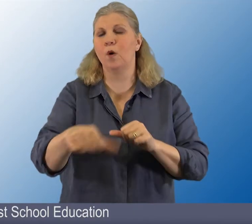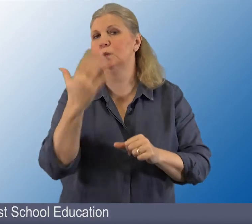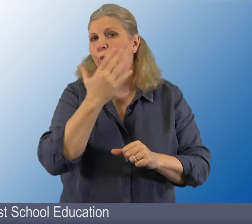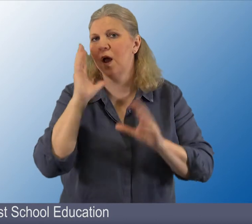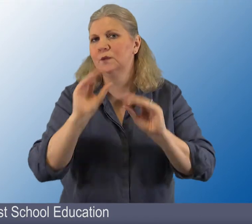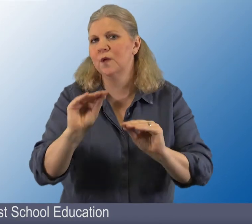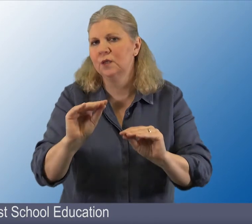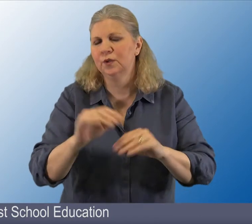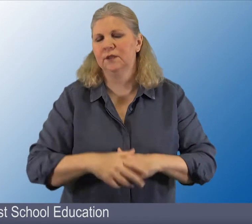Post-School Education